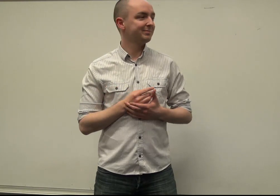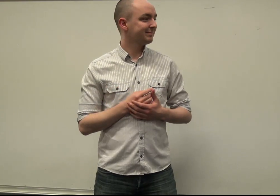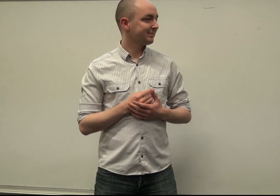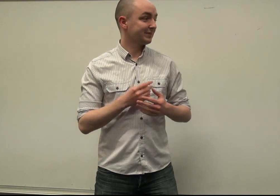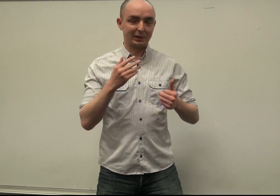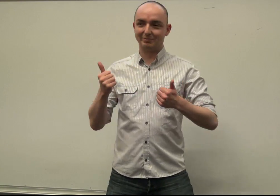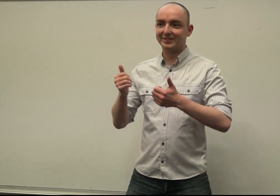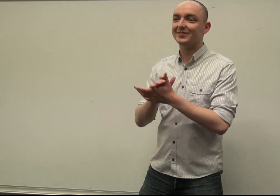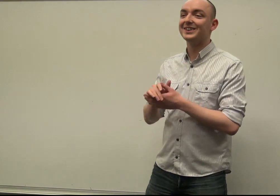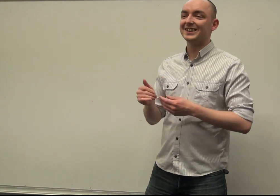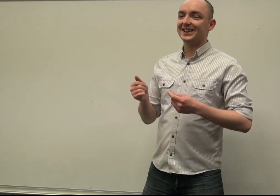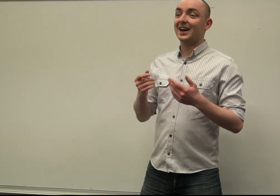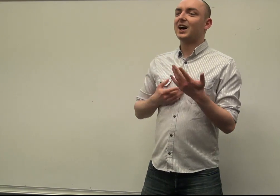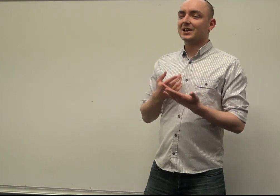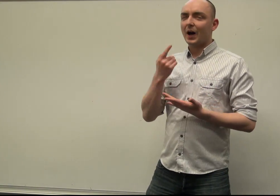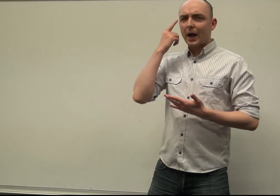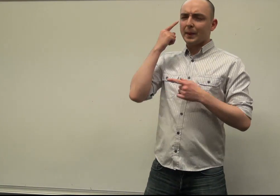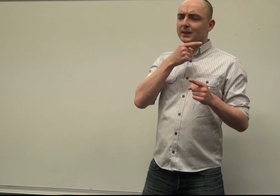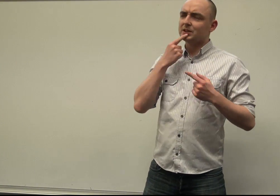Can you look that way just so that we can get the voice over?